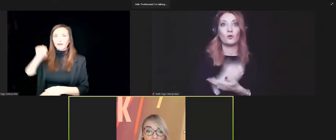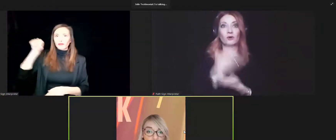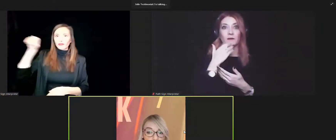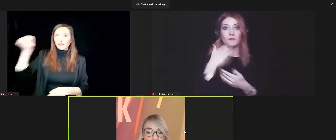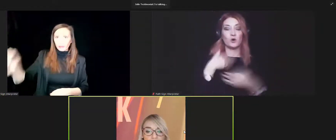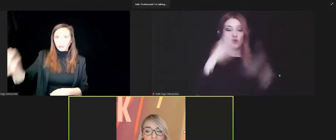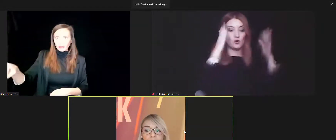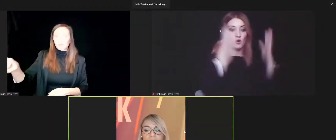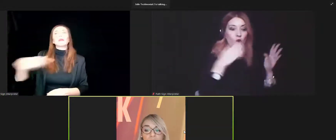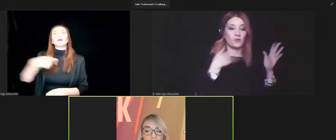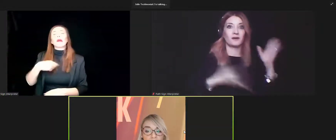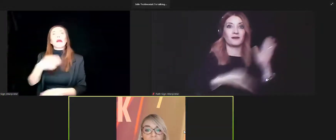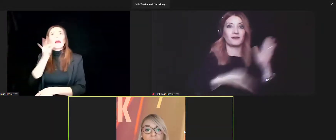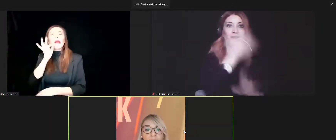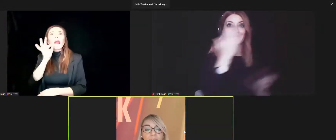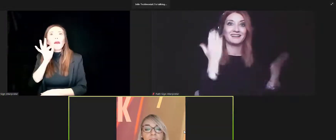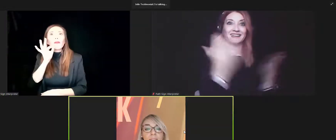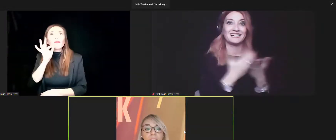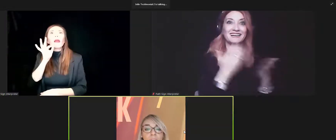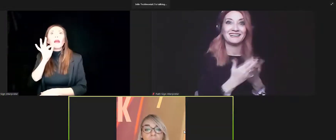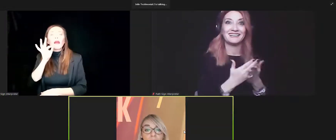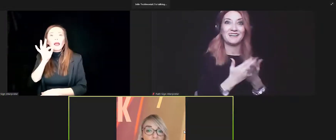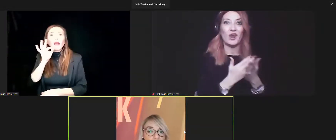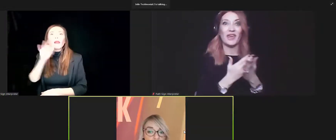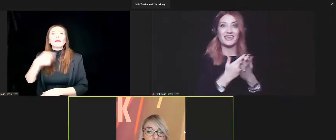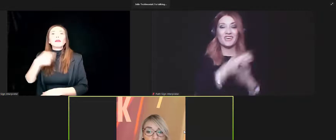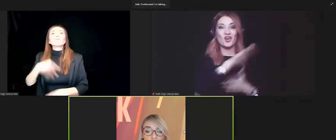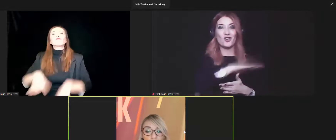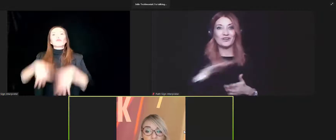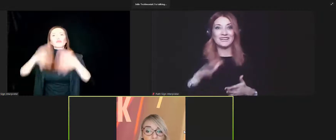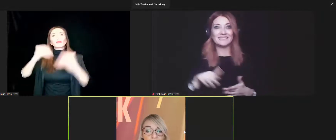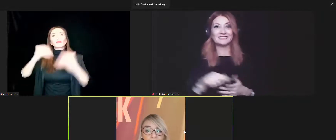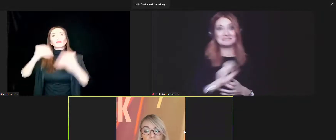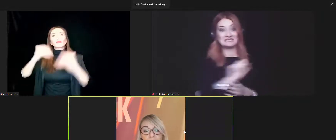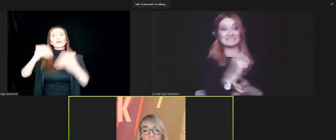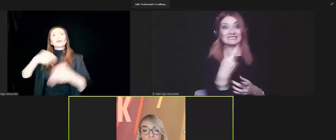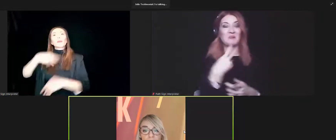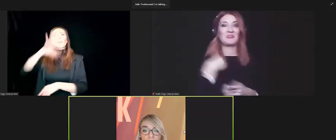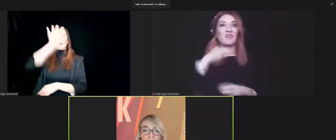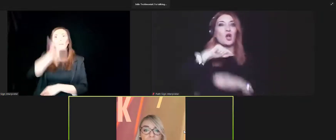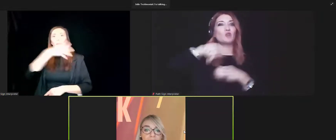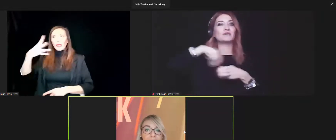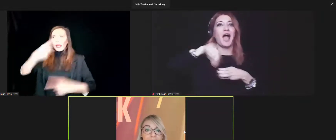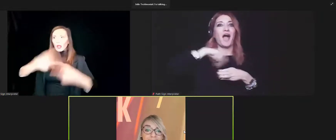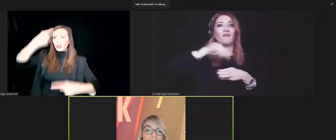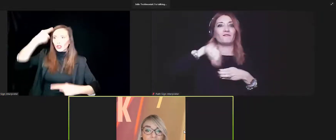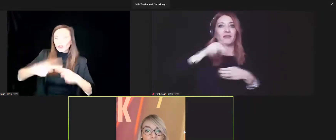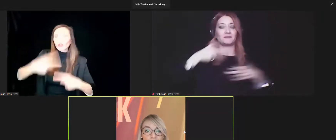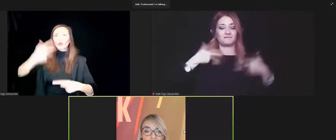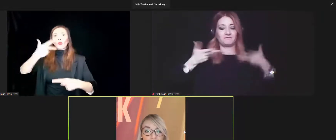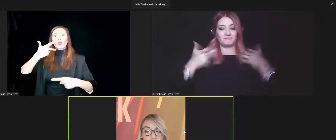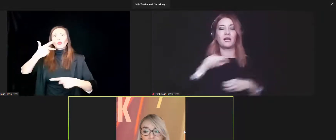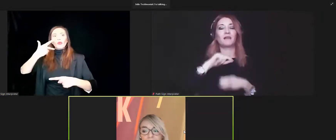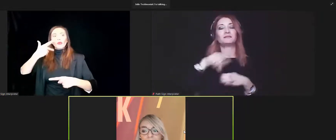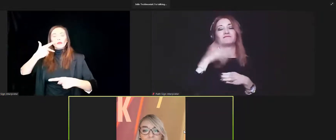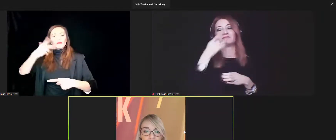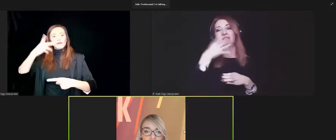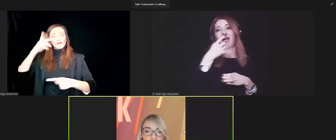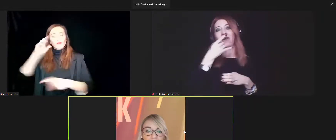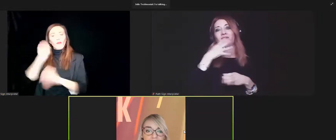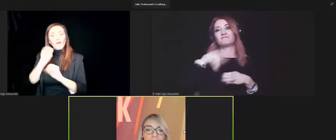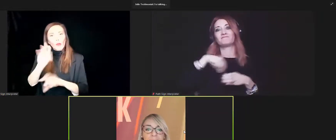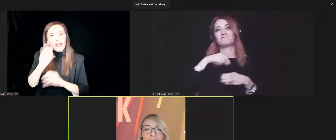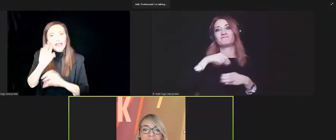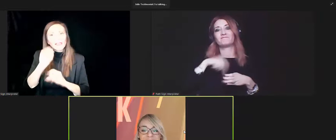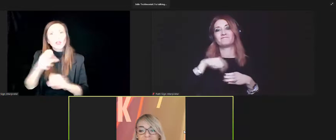PowerPoint preparation, trainings, outside appointments, or housekeeping.